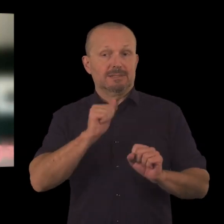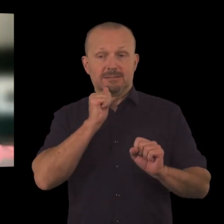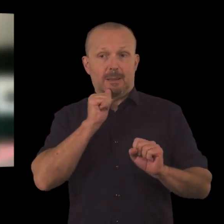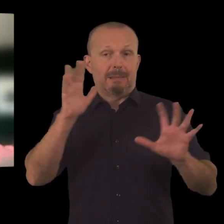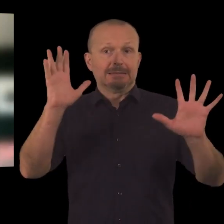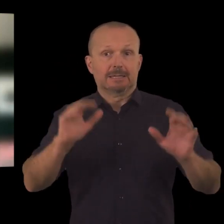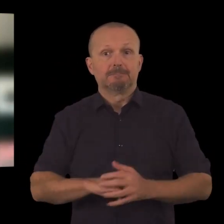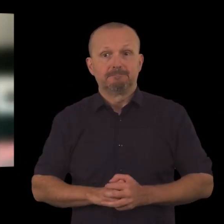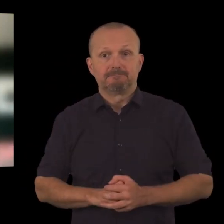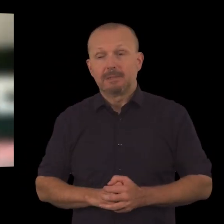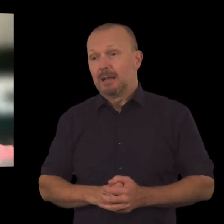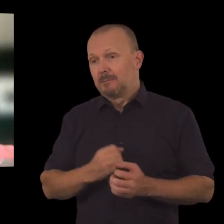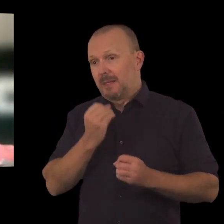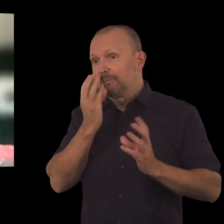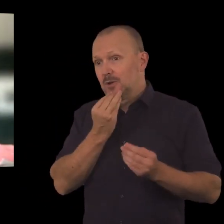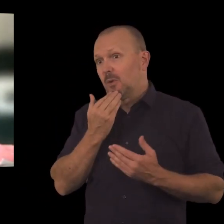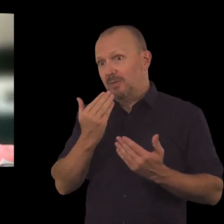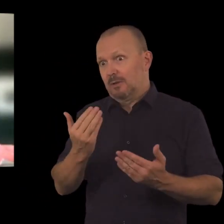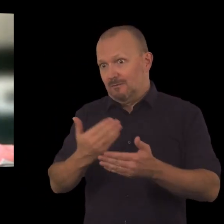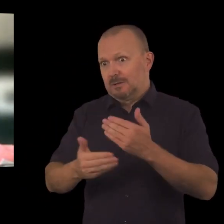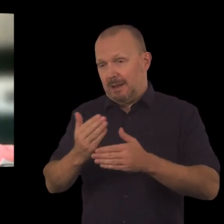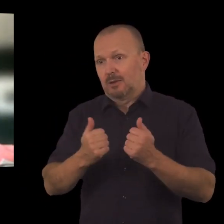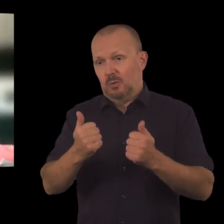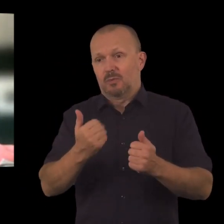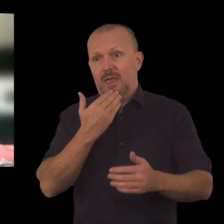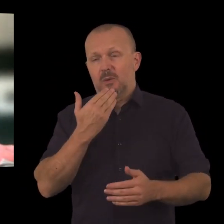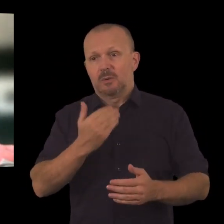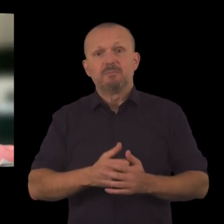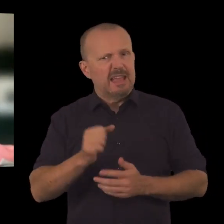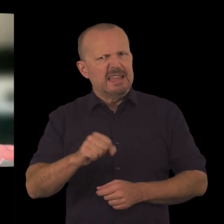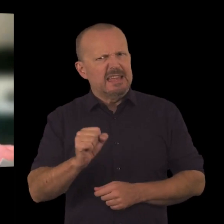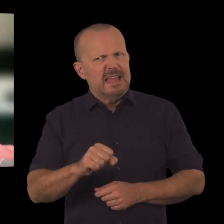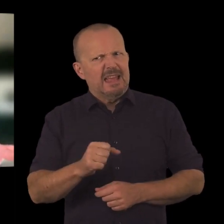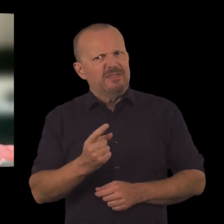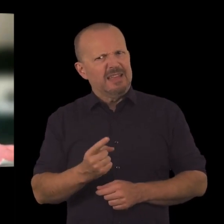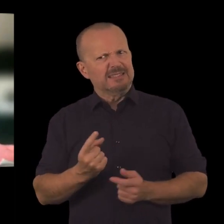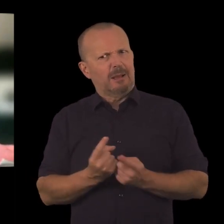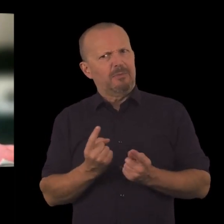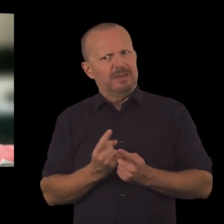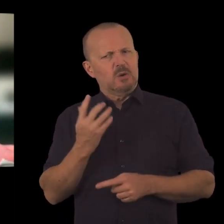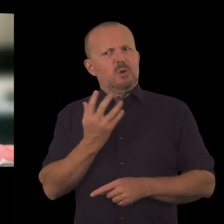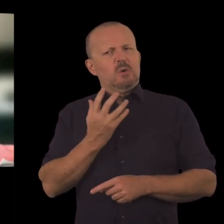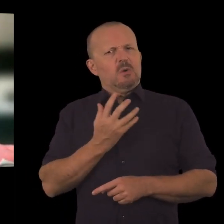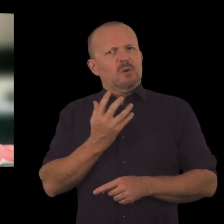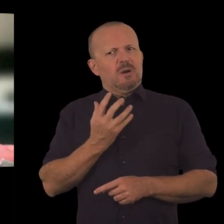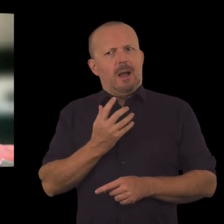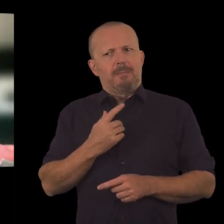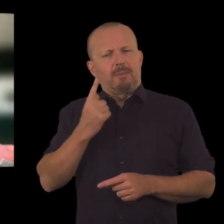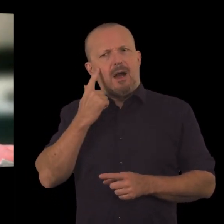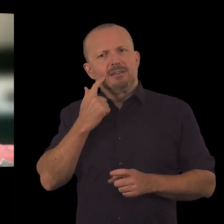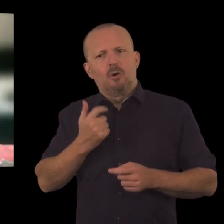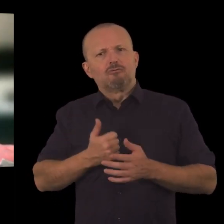you, Claire. Thank you. Yeah, there's something really fundamental about that idea of ritual and what that looks like,